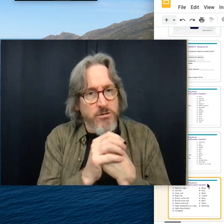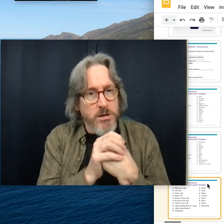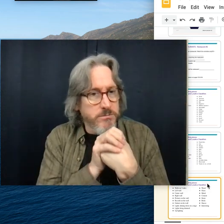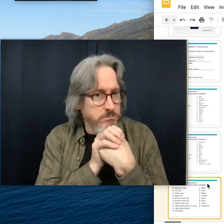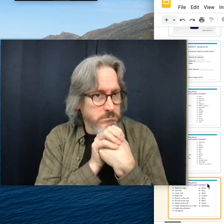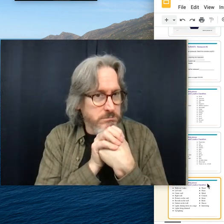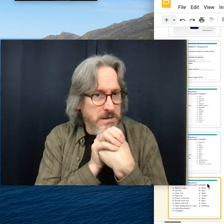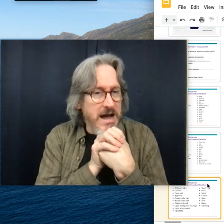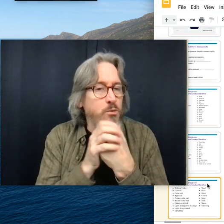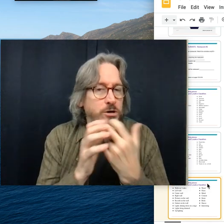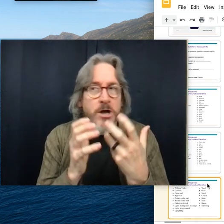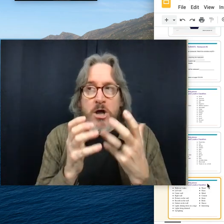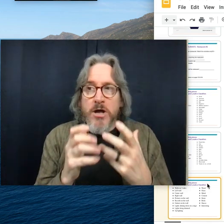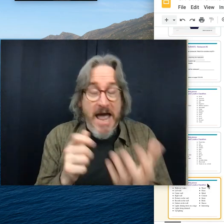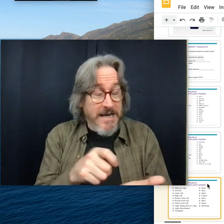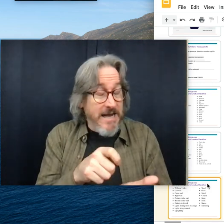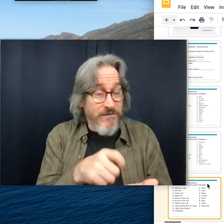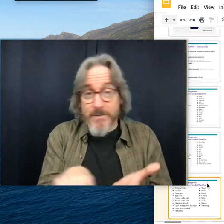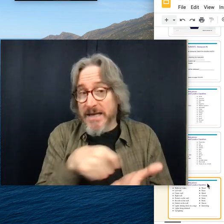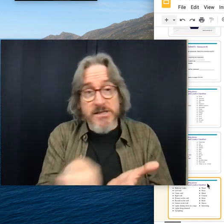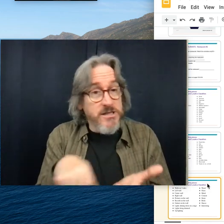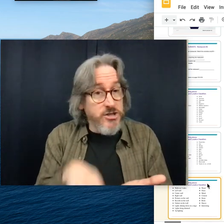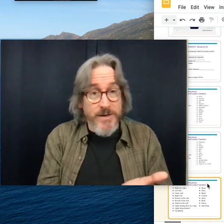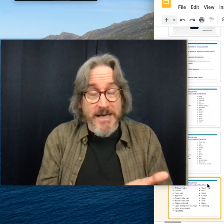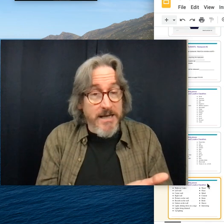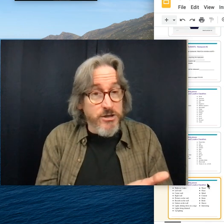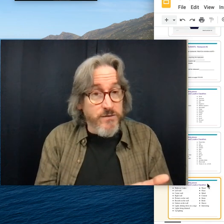of a restaurant? And if